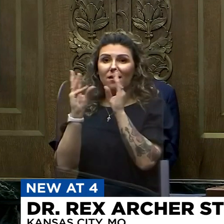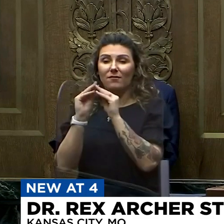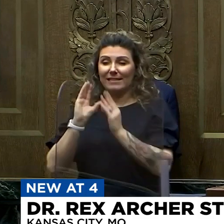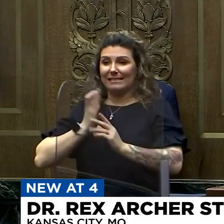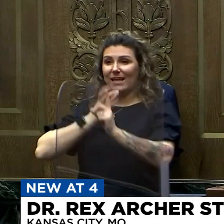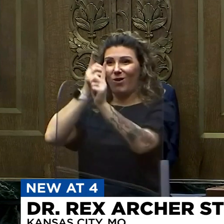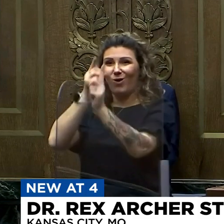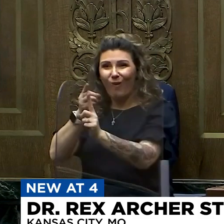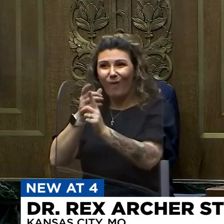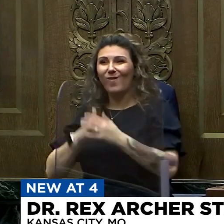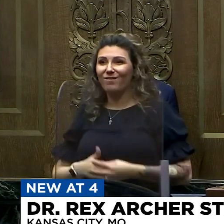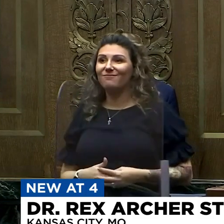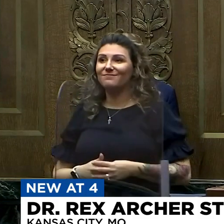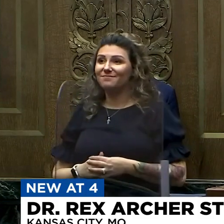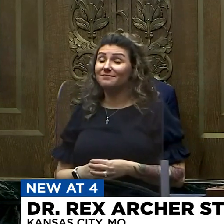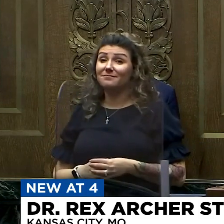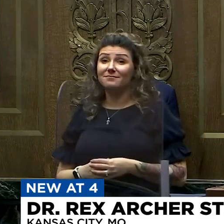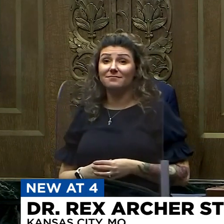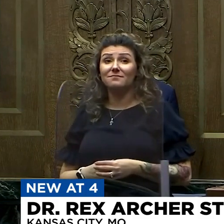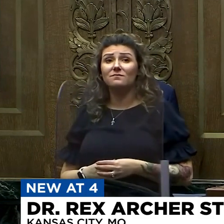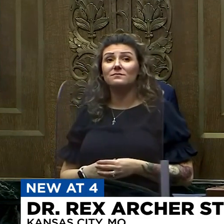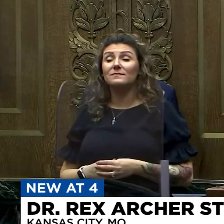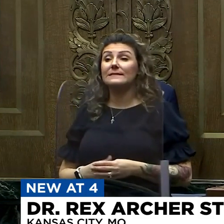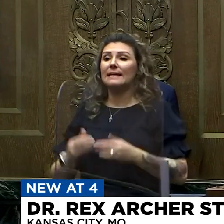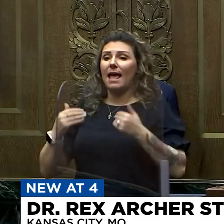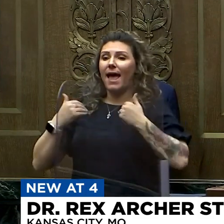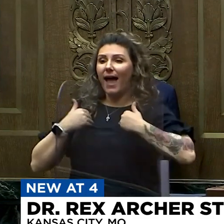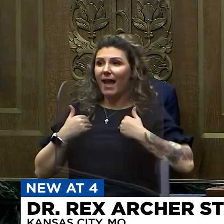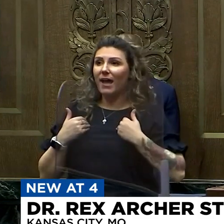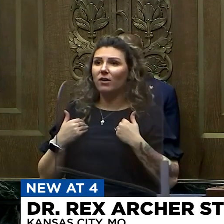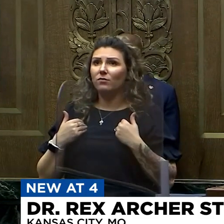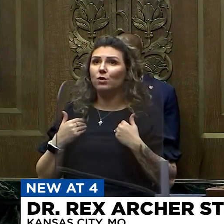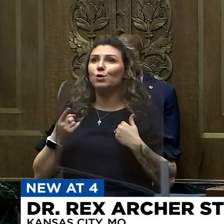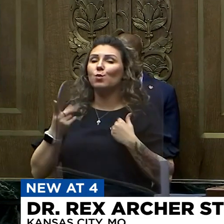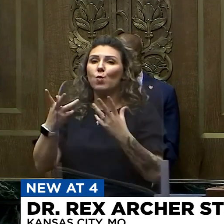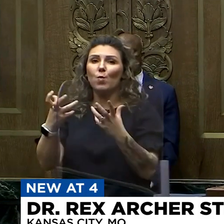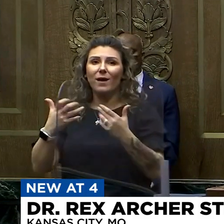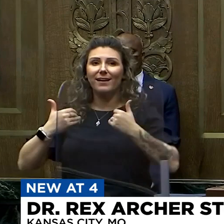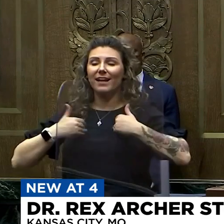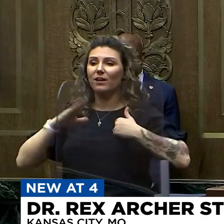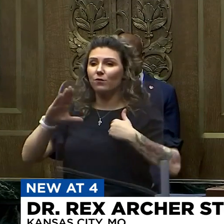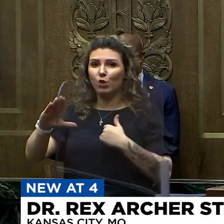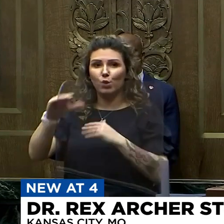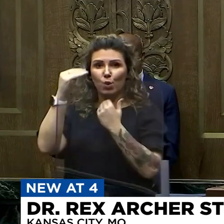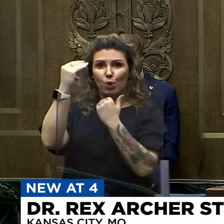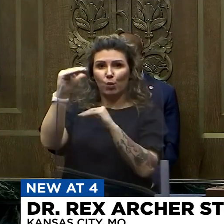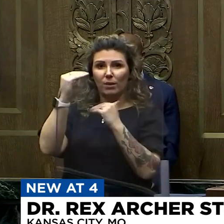first stay with kctv5 we're going to hear from dr archer coming up in our news at five o'clock right now